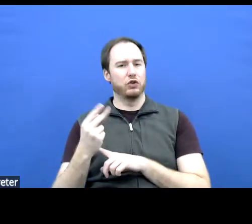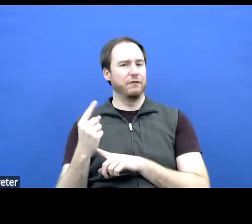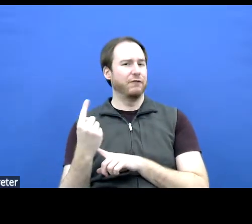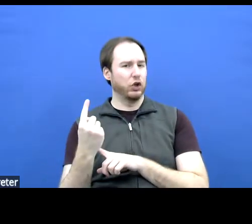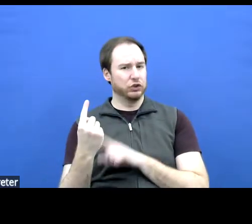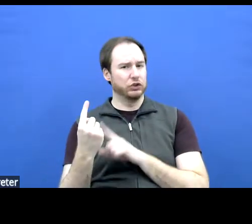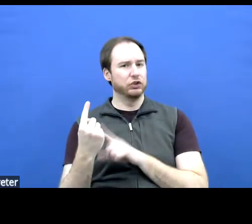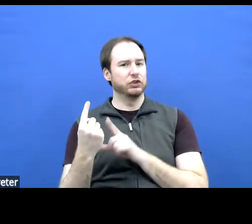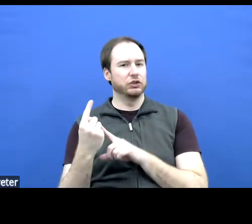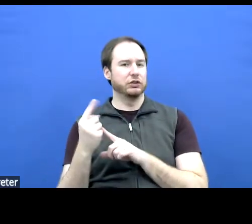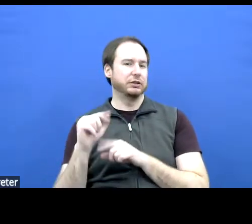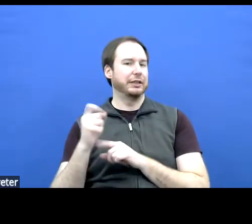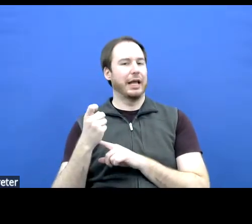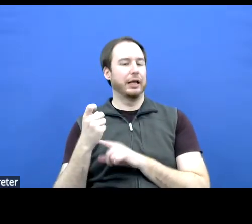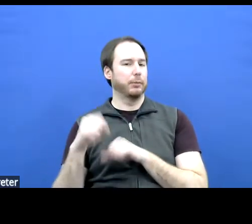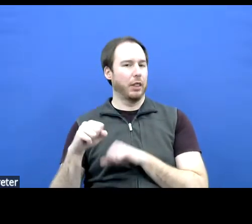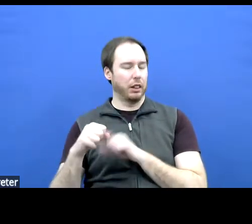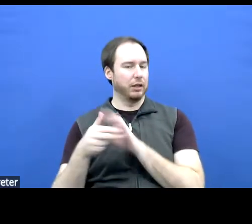That's taxable status date.